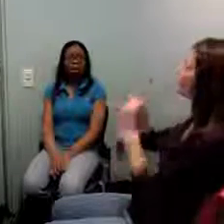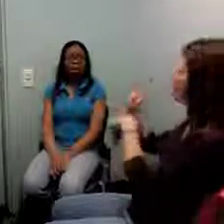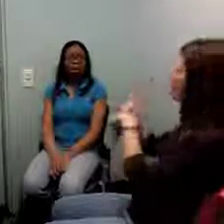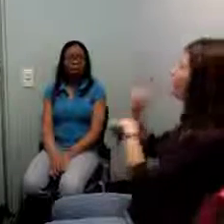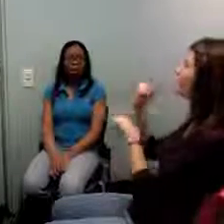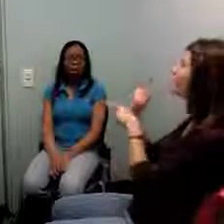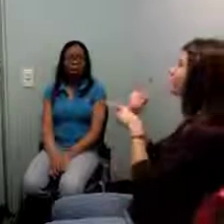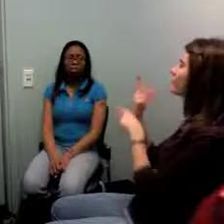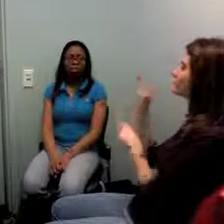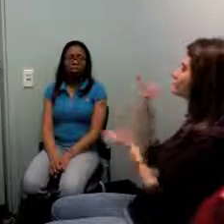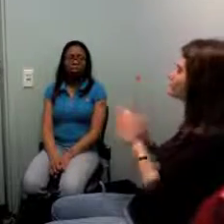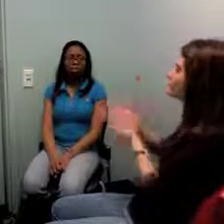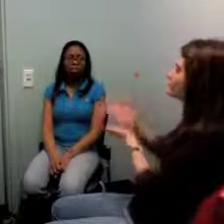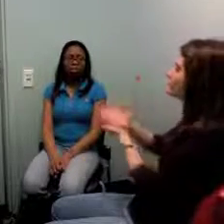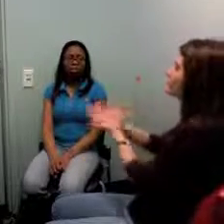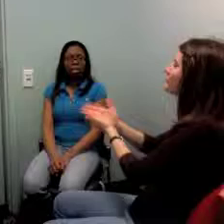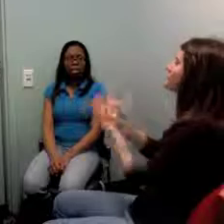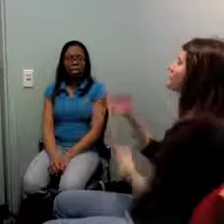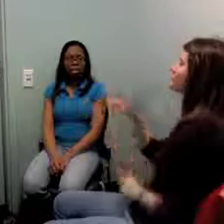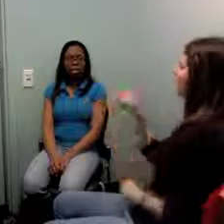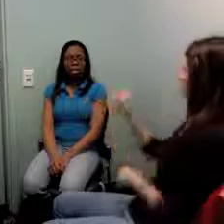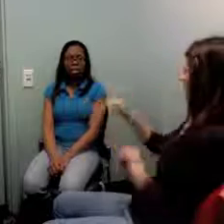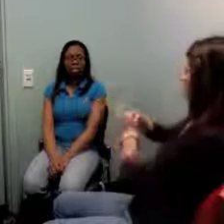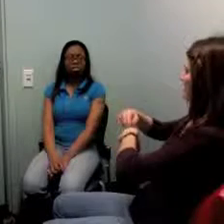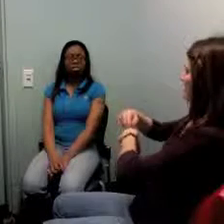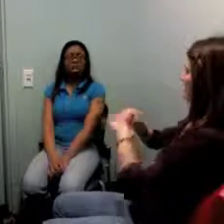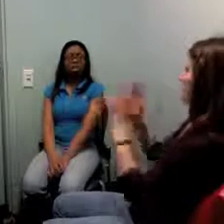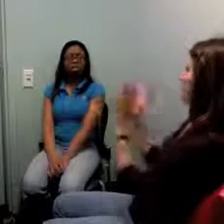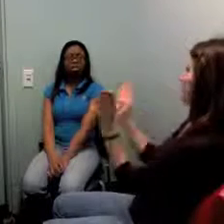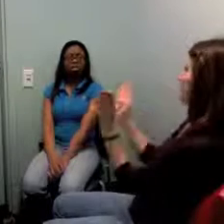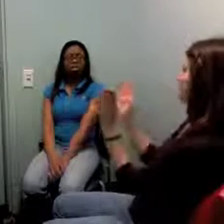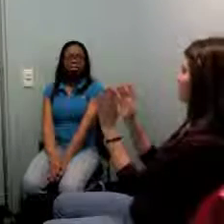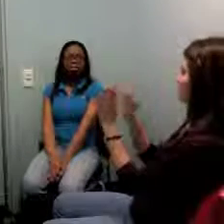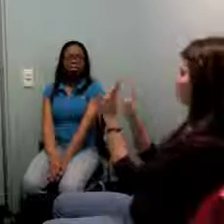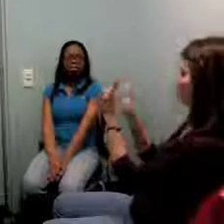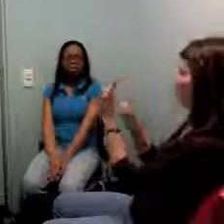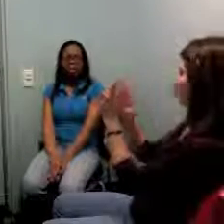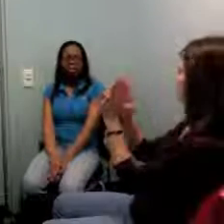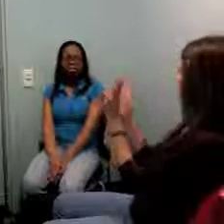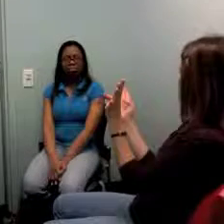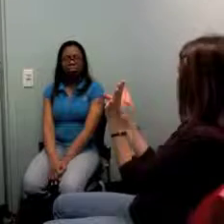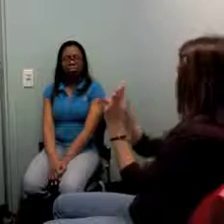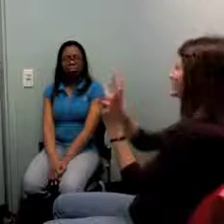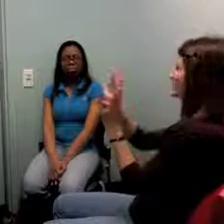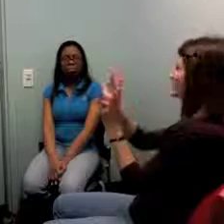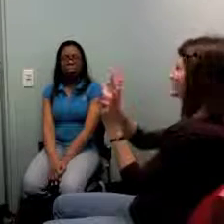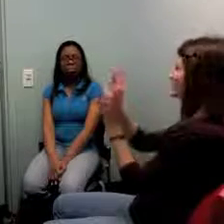only an hour. Yeah. All them extra stops in between from 4 to